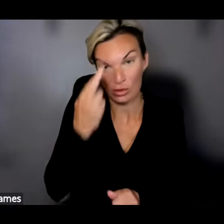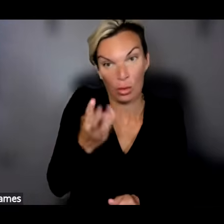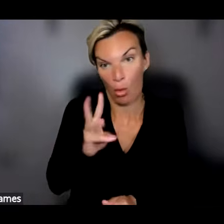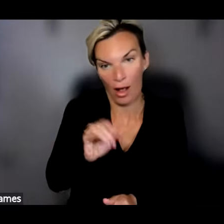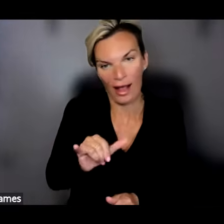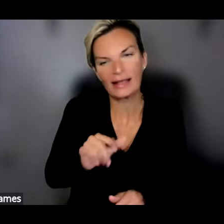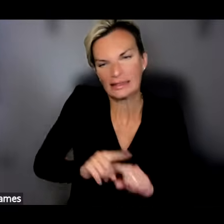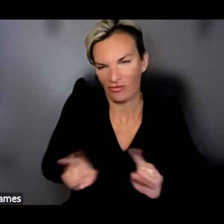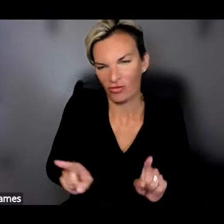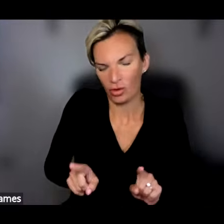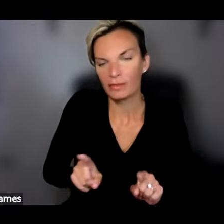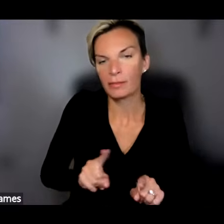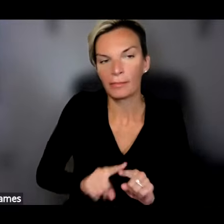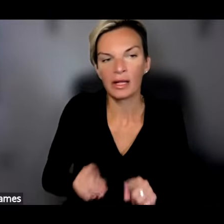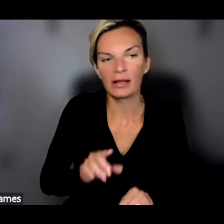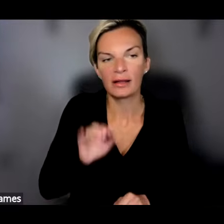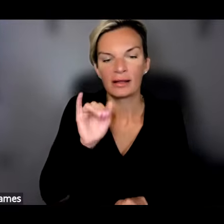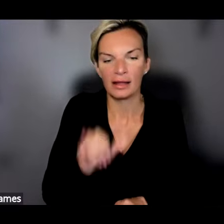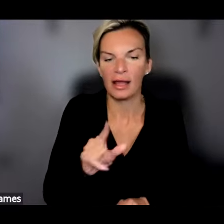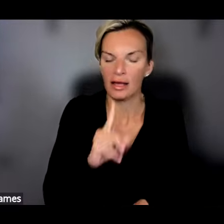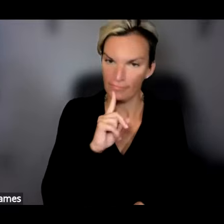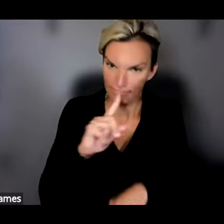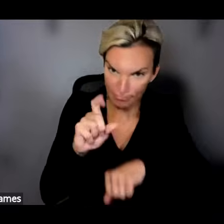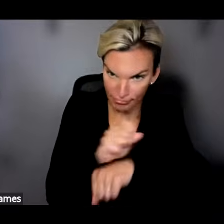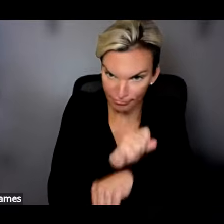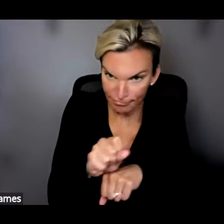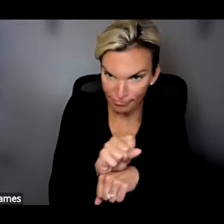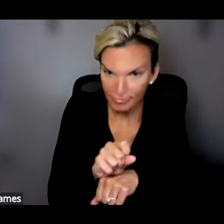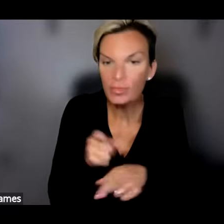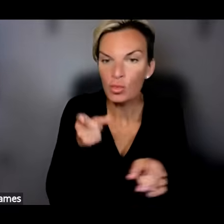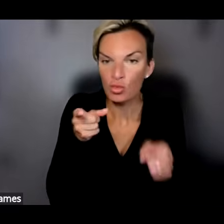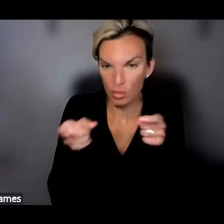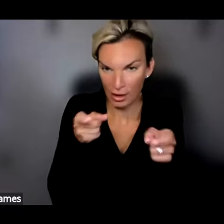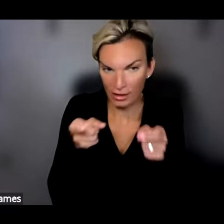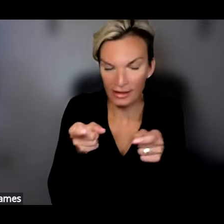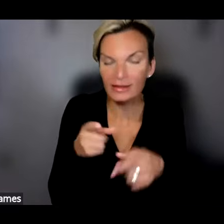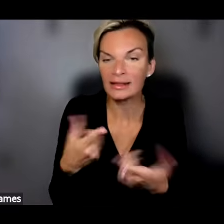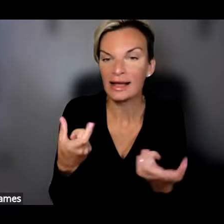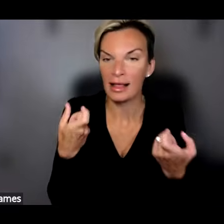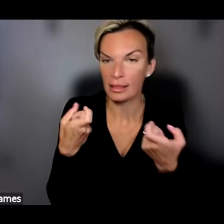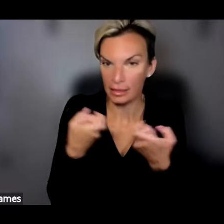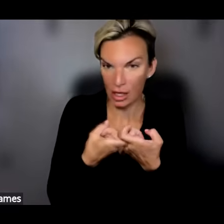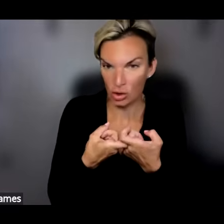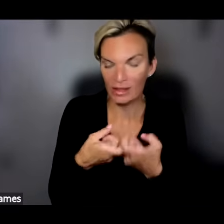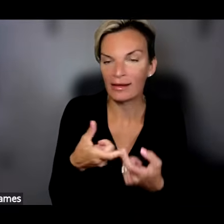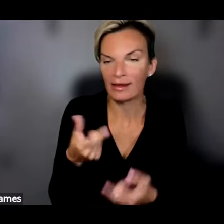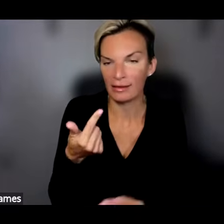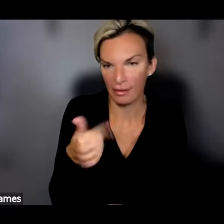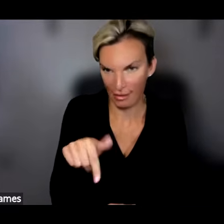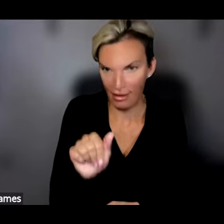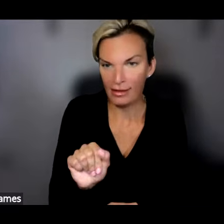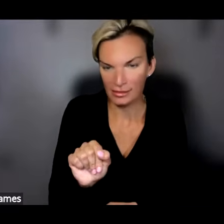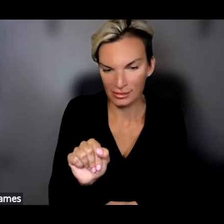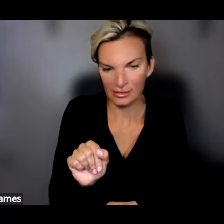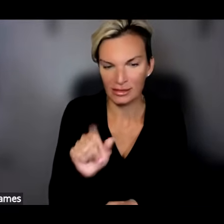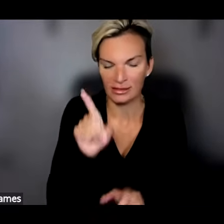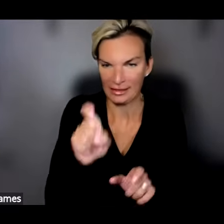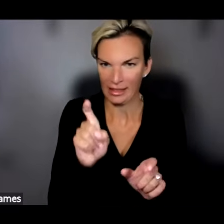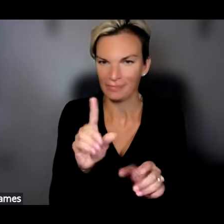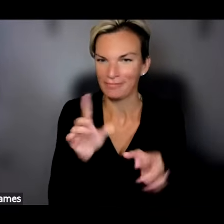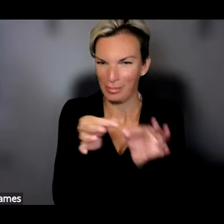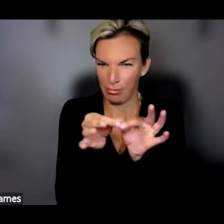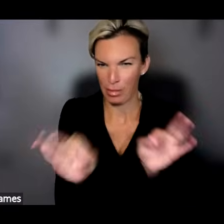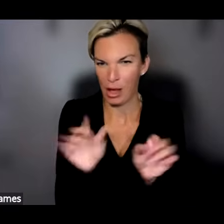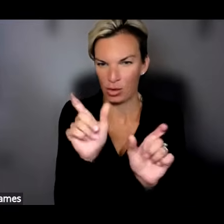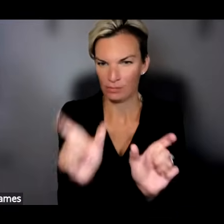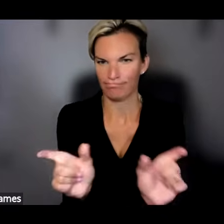word certain before the word regulated, and then to add the words electric and gas after the word regulated and before the